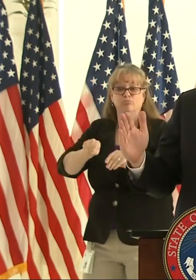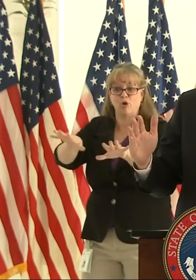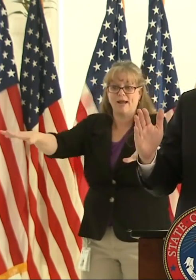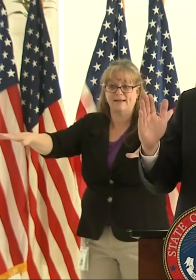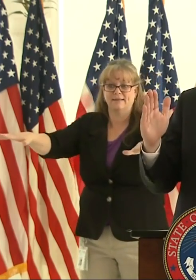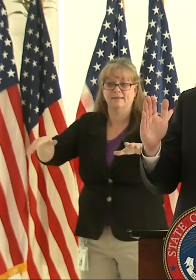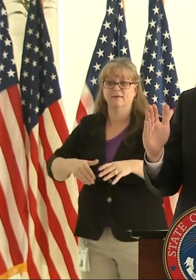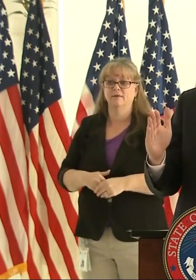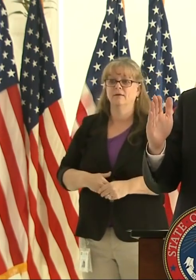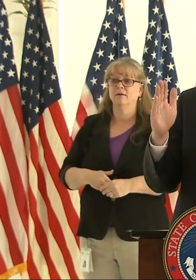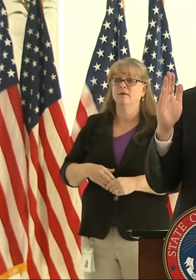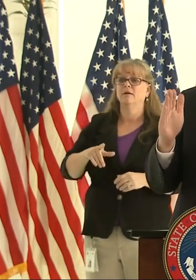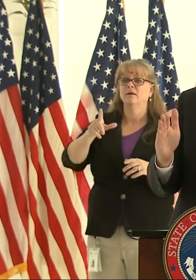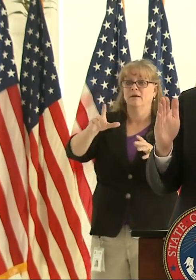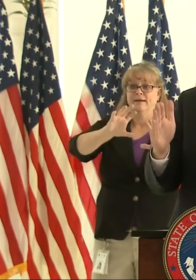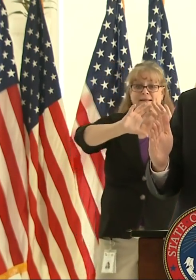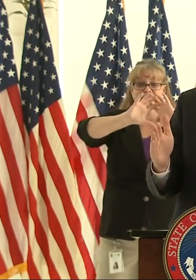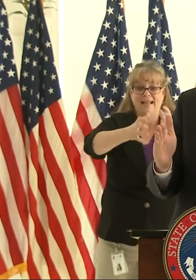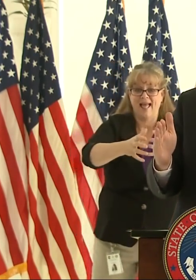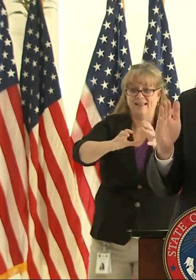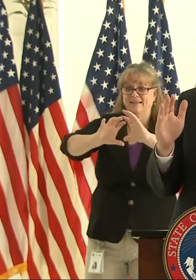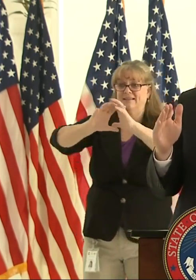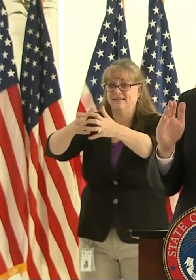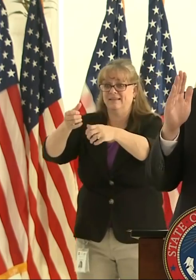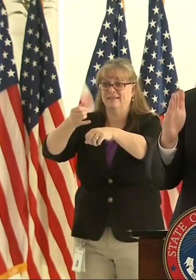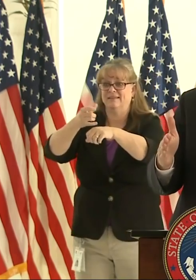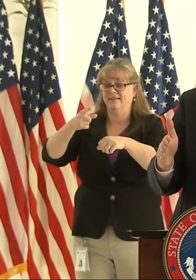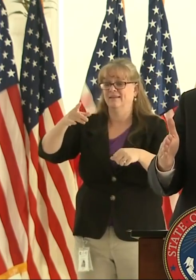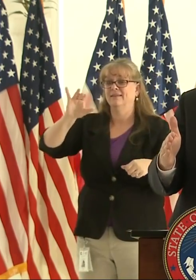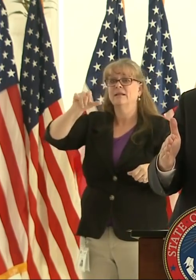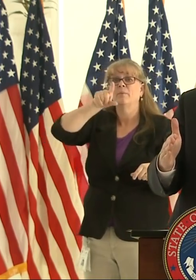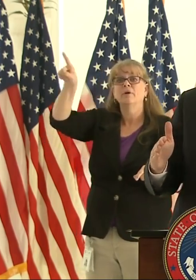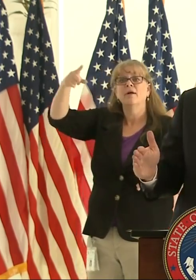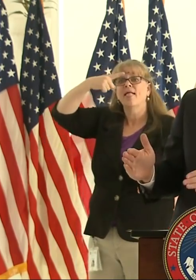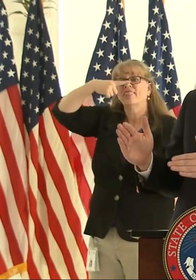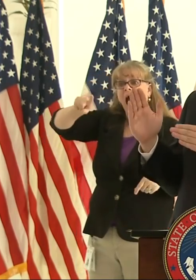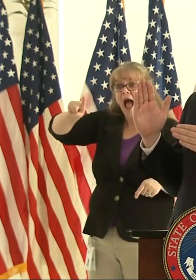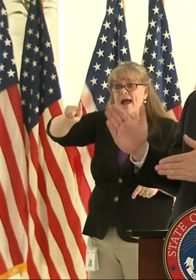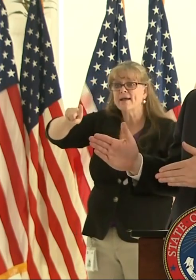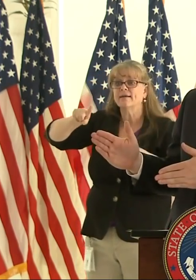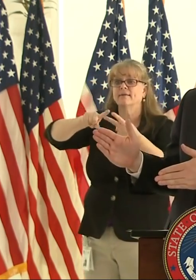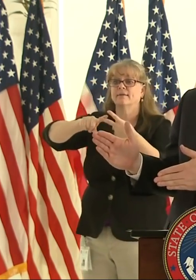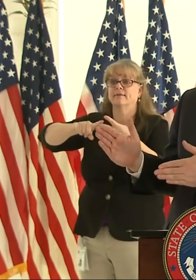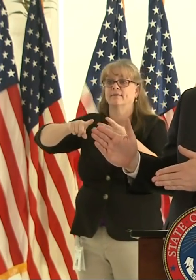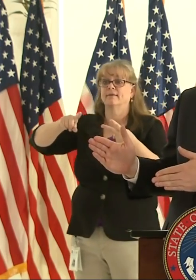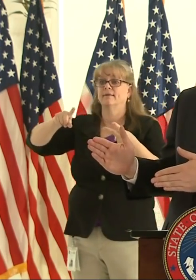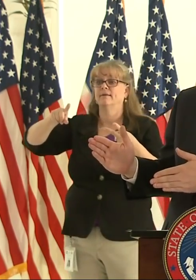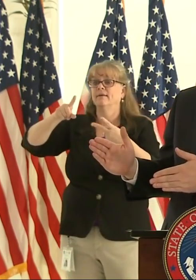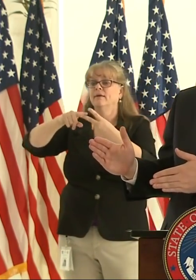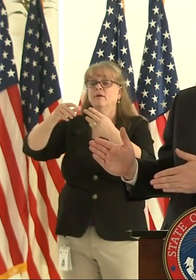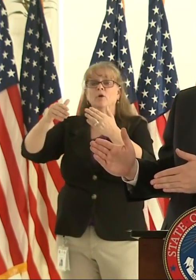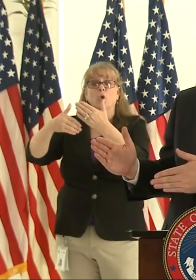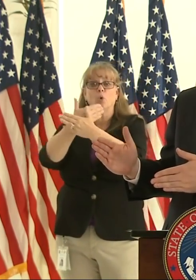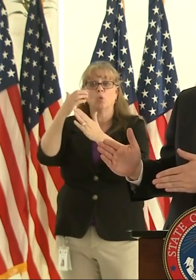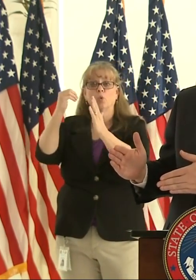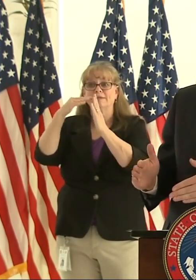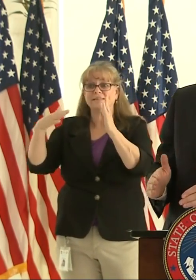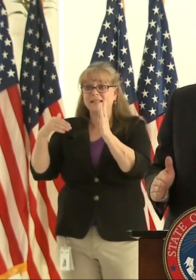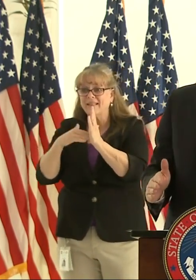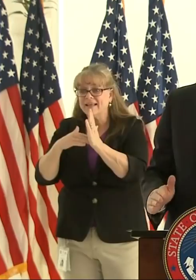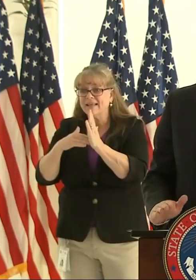their borders. You can get there with the testing and the isolation, and certainly in Taiwan they did. In New Zealand, they have a fighting chance of it, and they may or may not contain